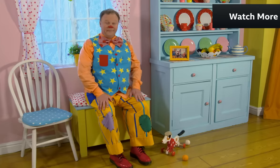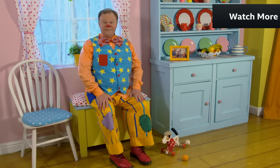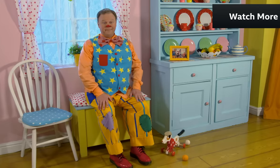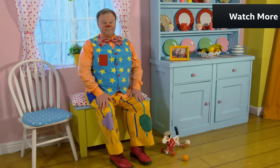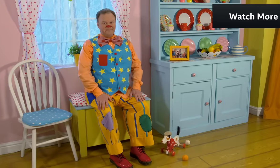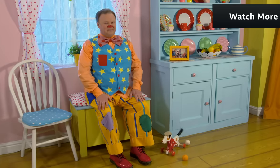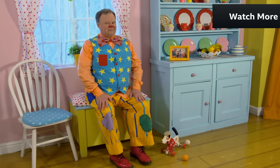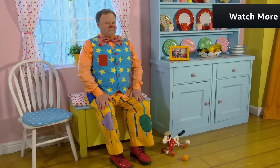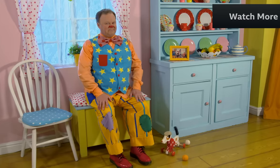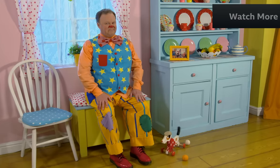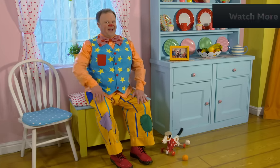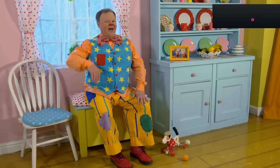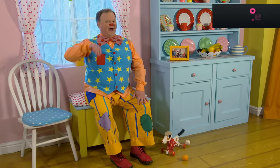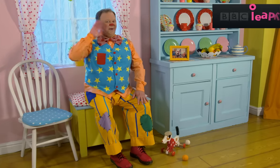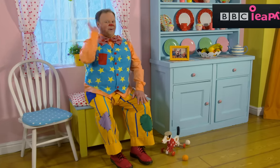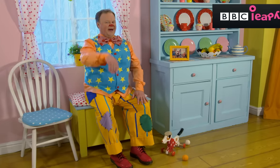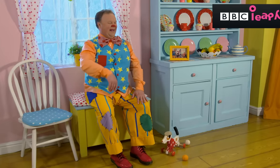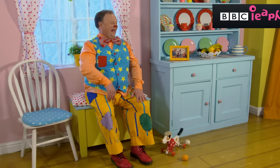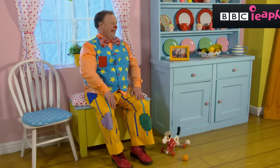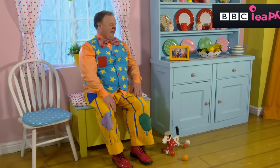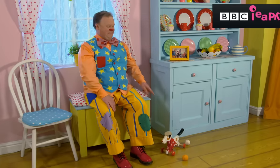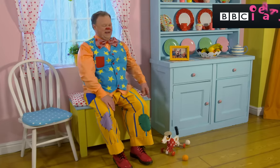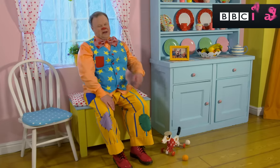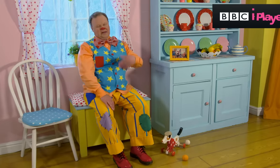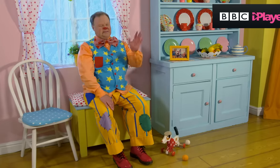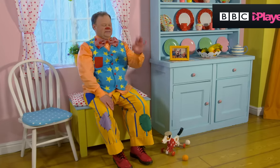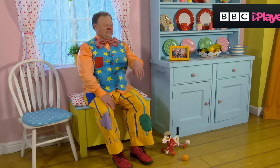taught the puppy to wag his tail. Oh! I mean, I just